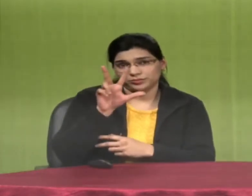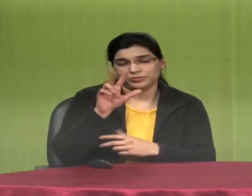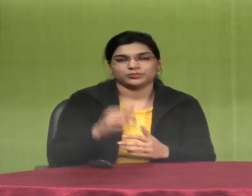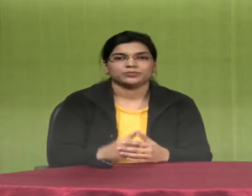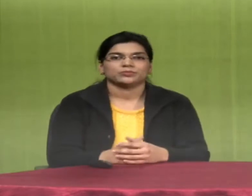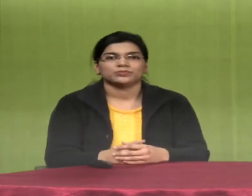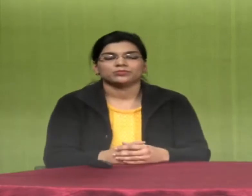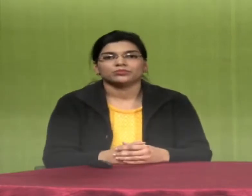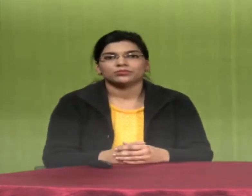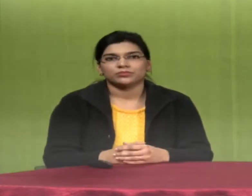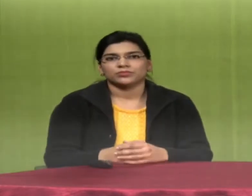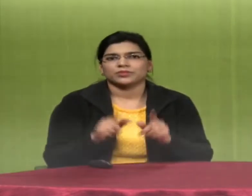Eighth word is